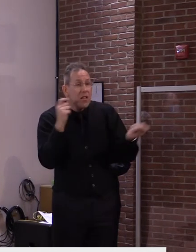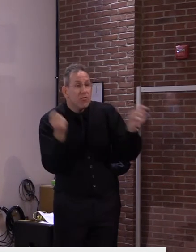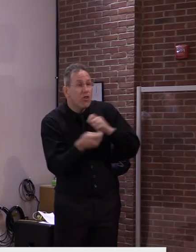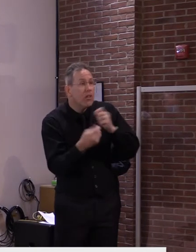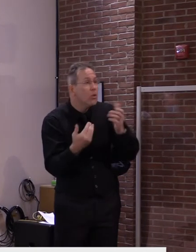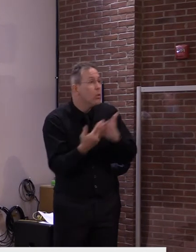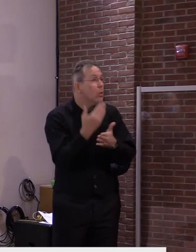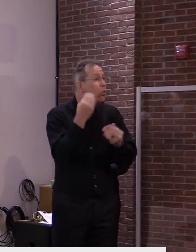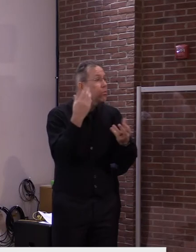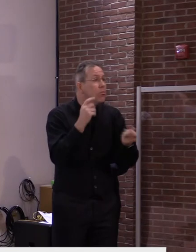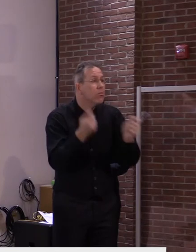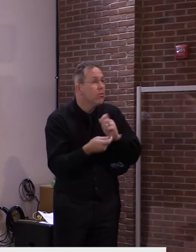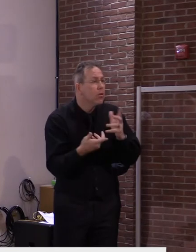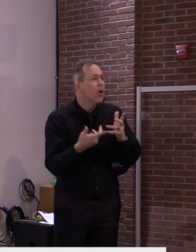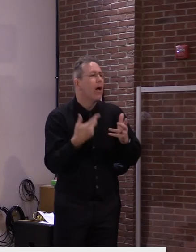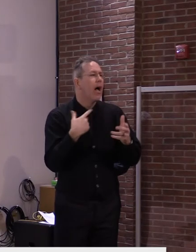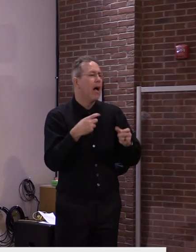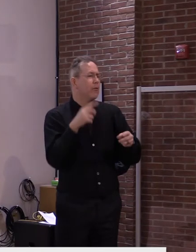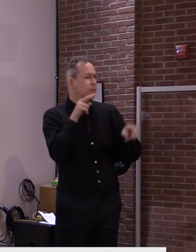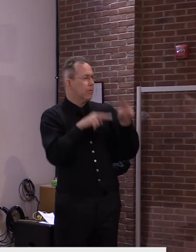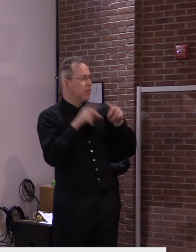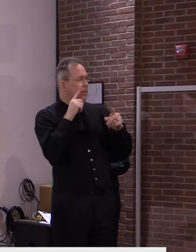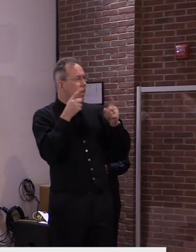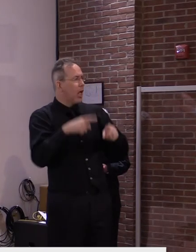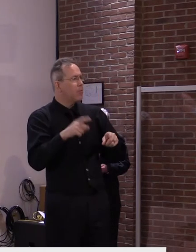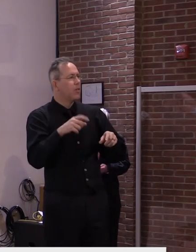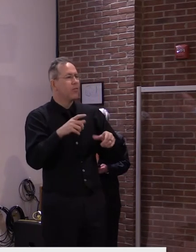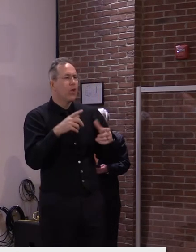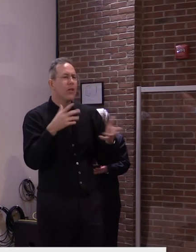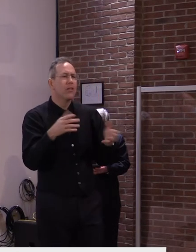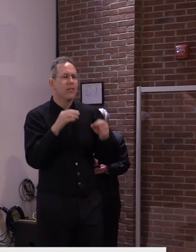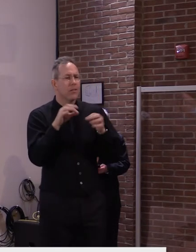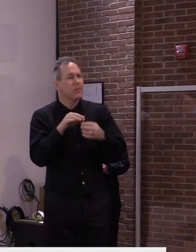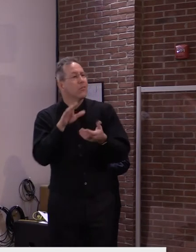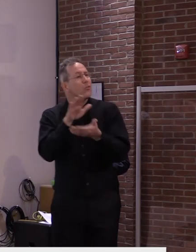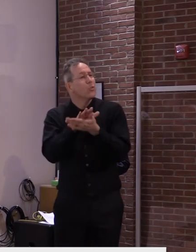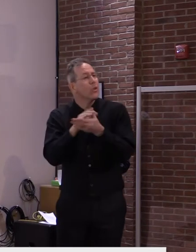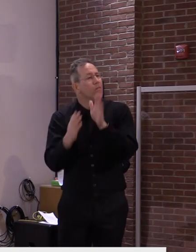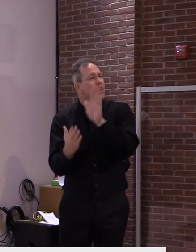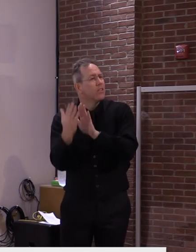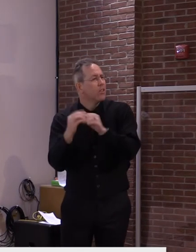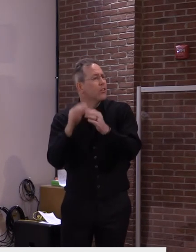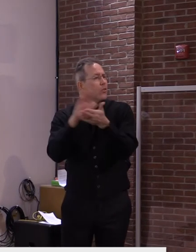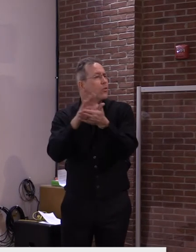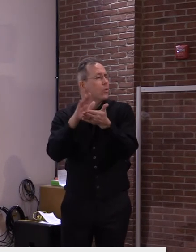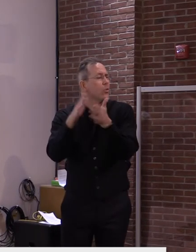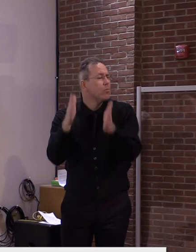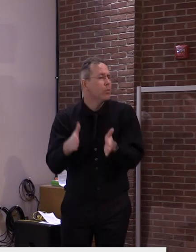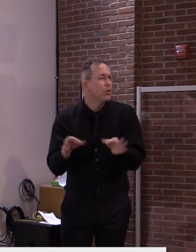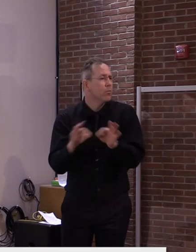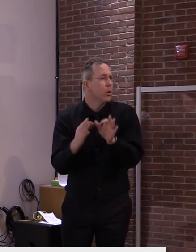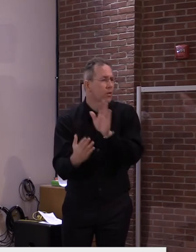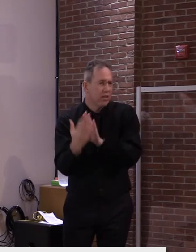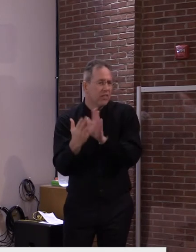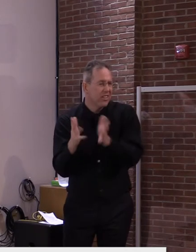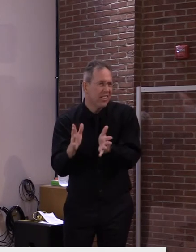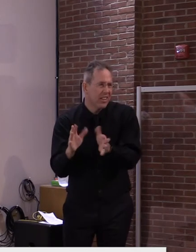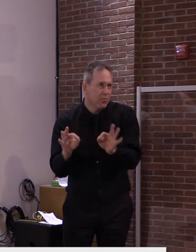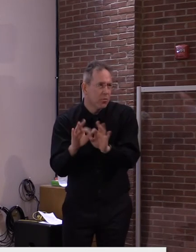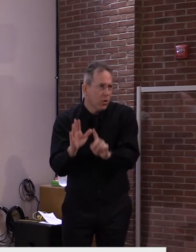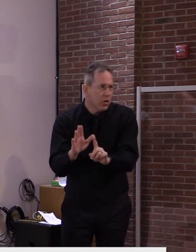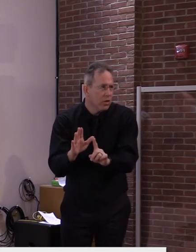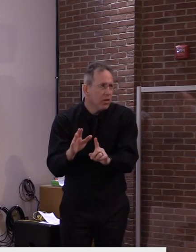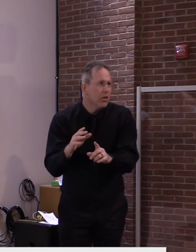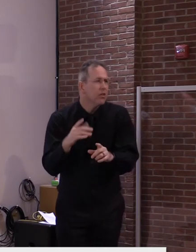in our schools, which remains our priority. So we will be taking a look at the EPI data again at the beginning of next